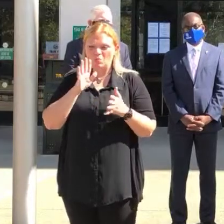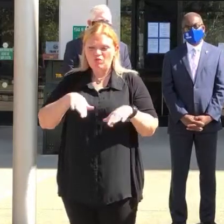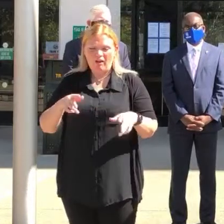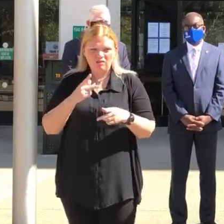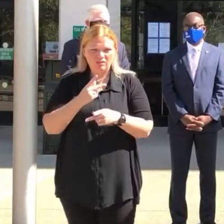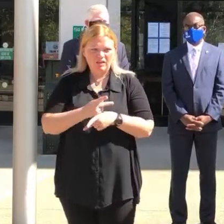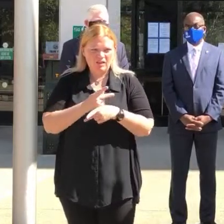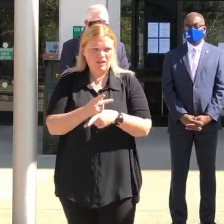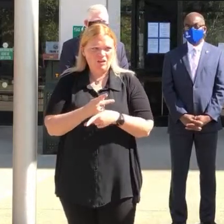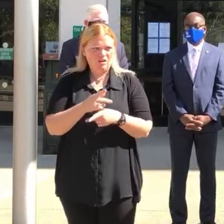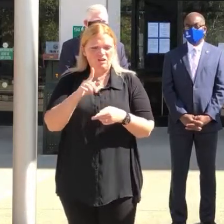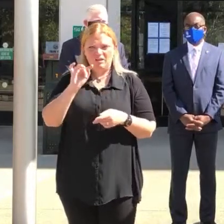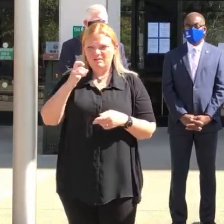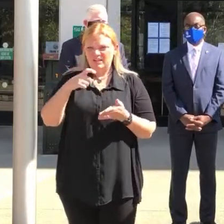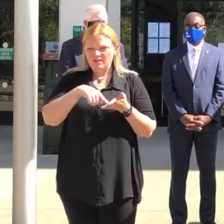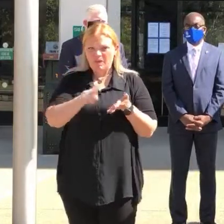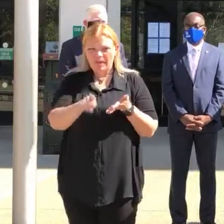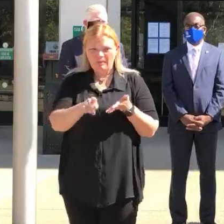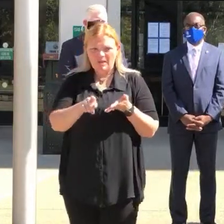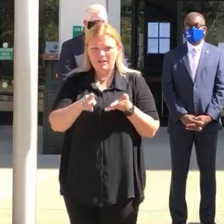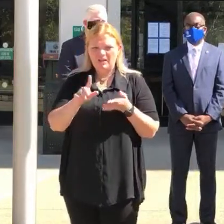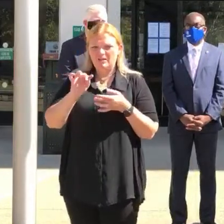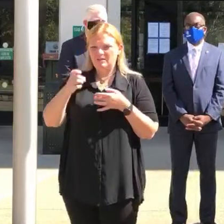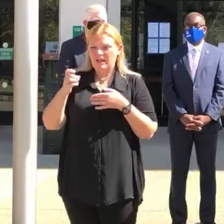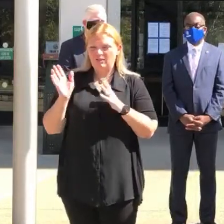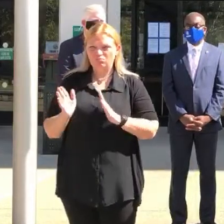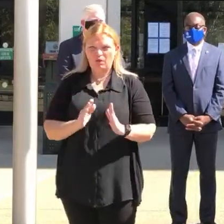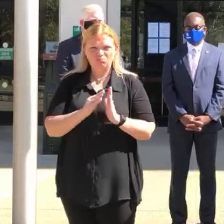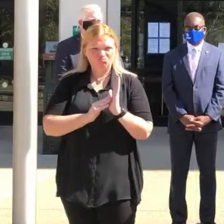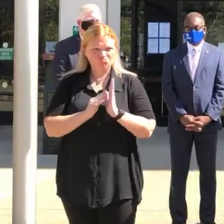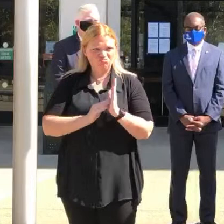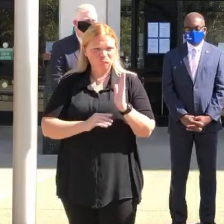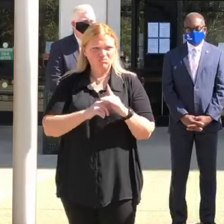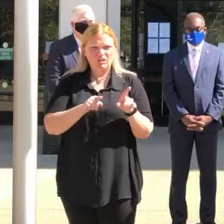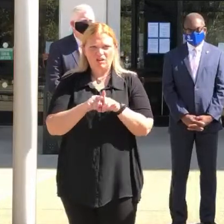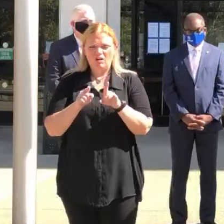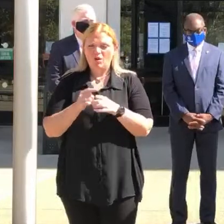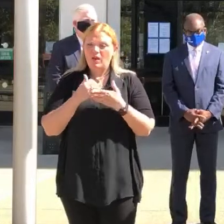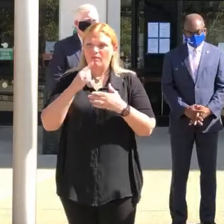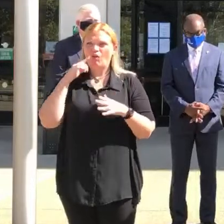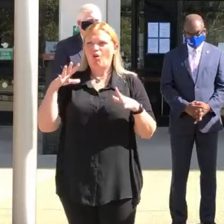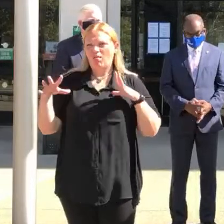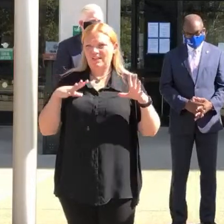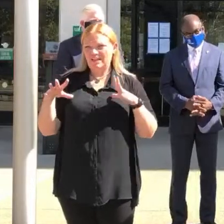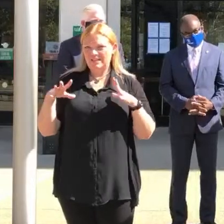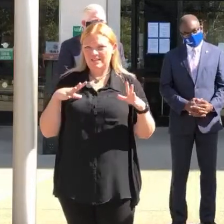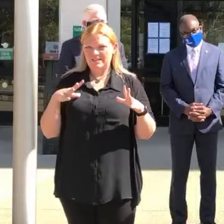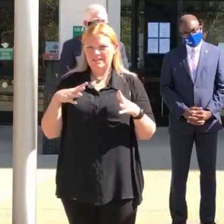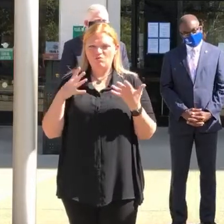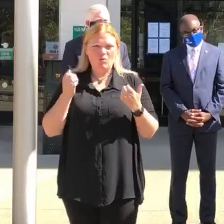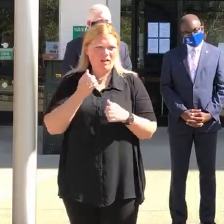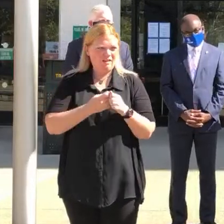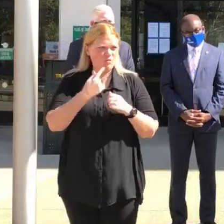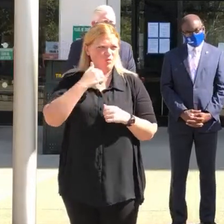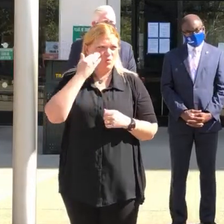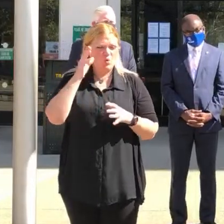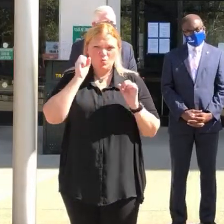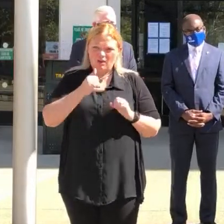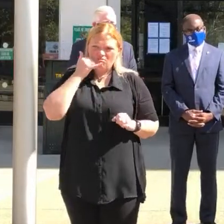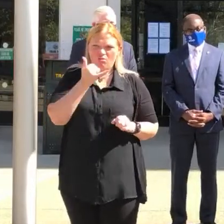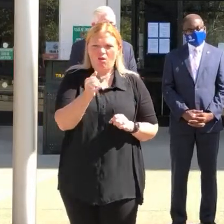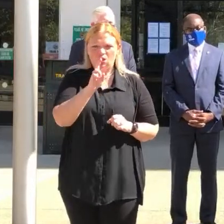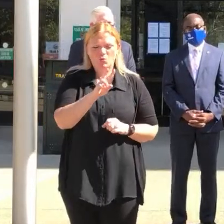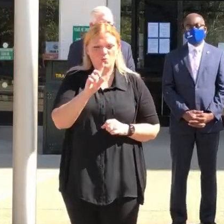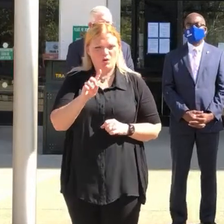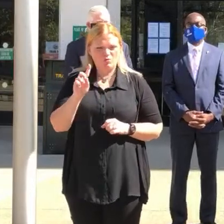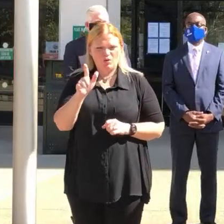childcare, tax payments, and tax preparation, and also help for the holidays. So we want everyone to know that they can call